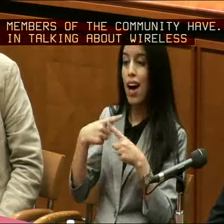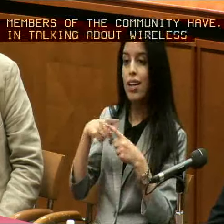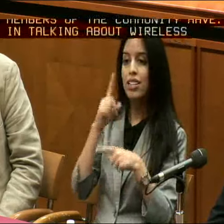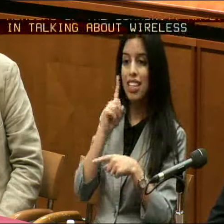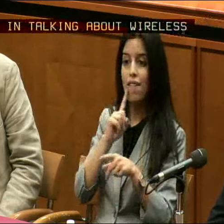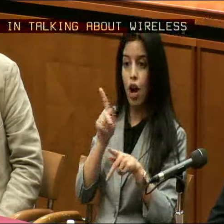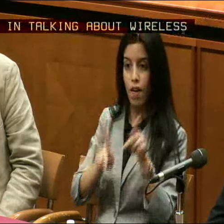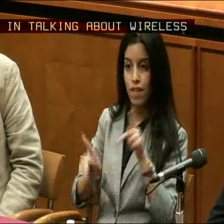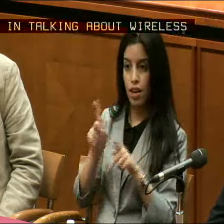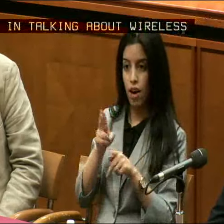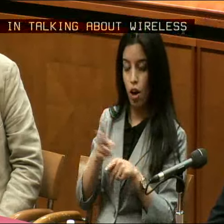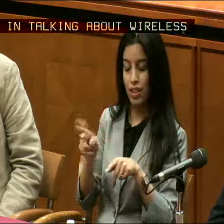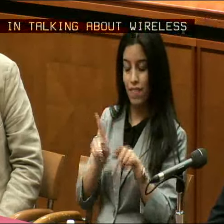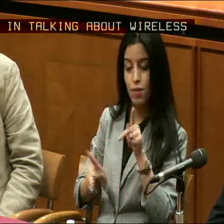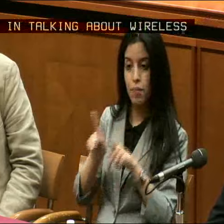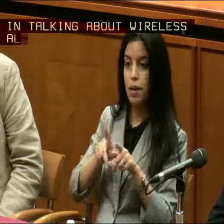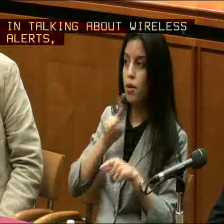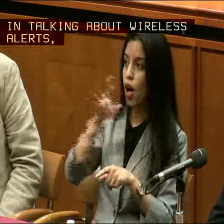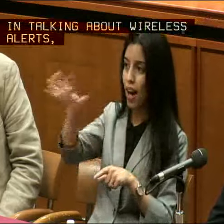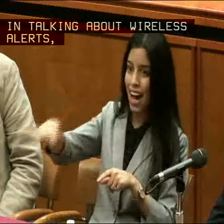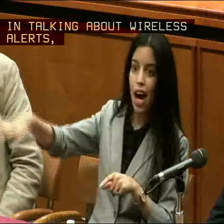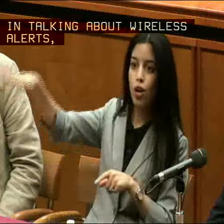it's important to use them when appropriate.